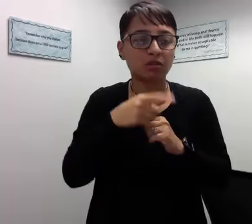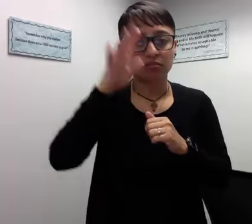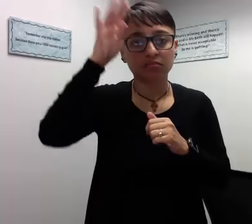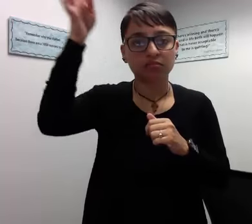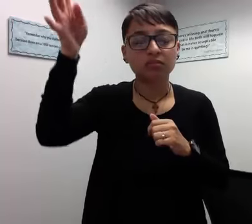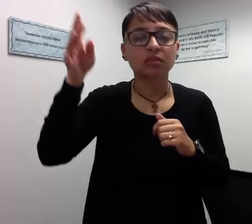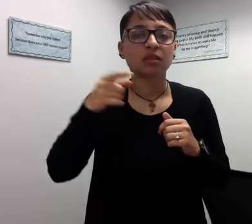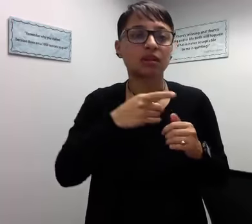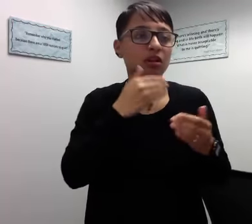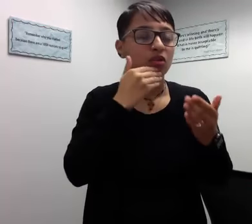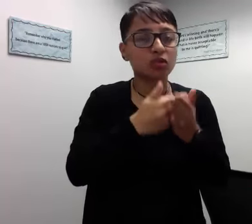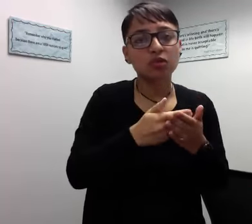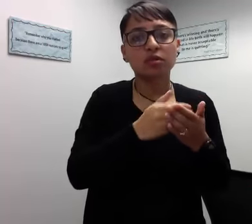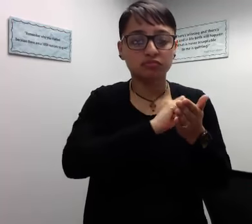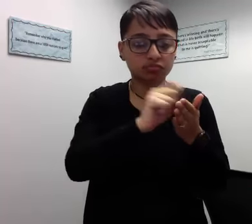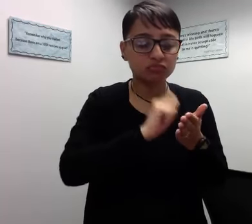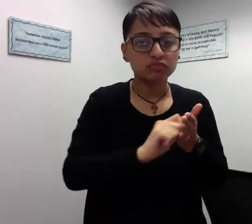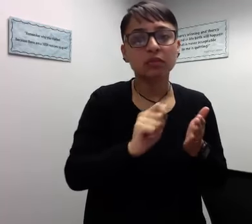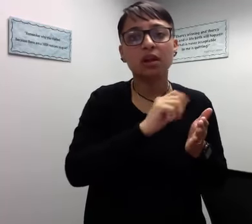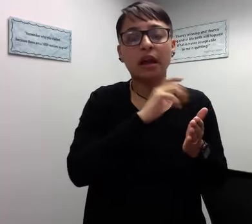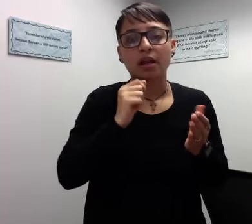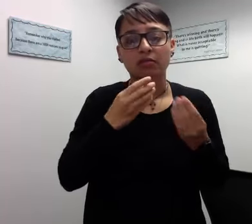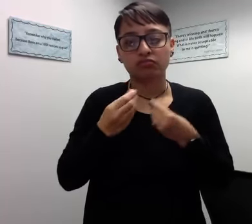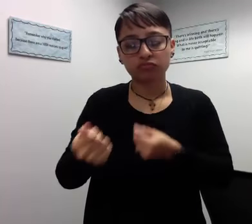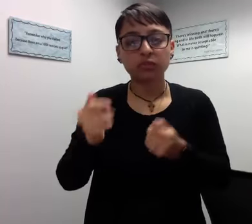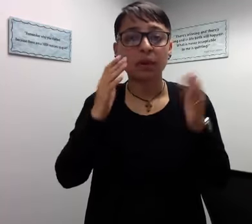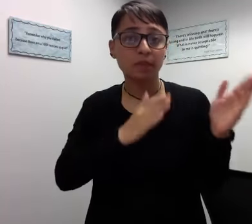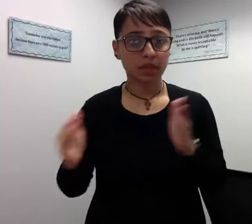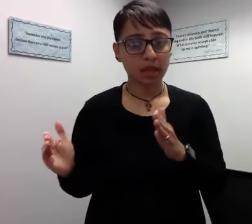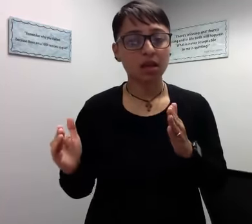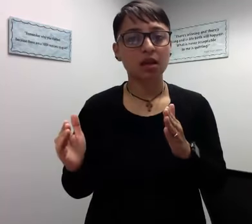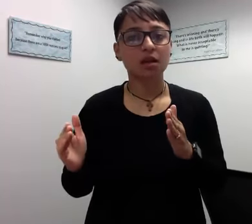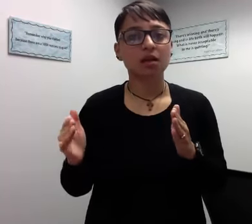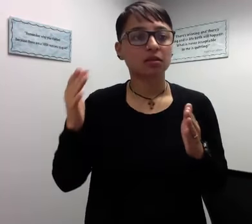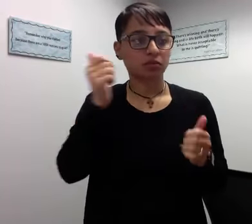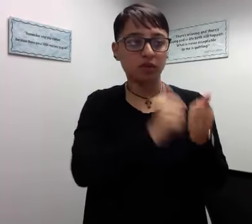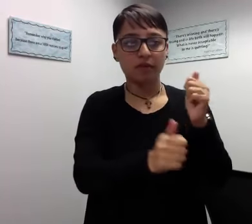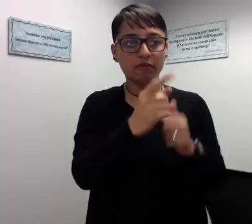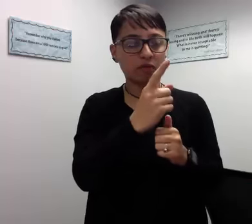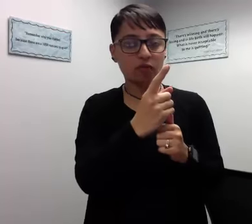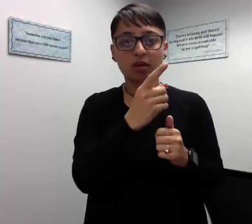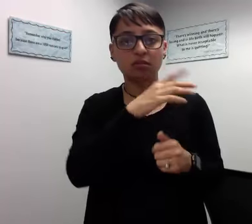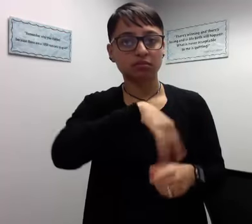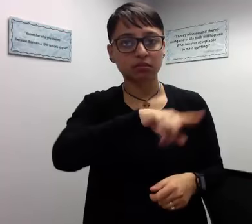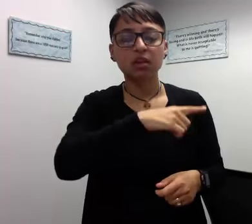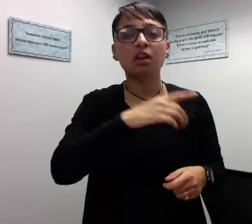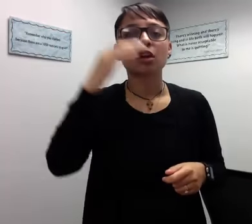well-implemented plan that everybody knows what's going to be happening and in place and is